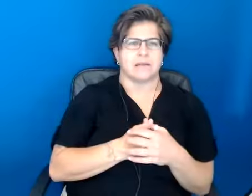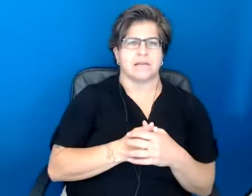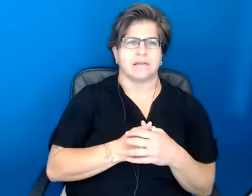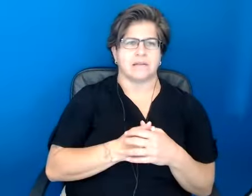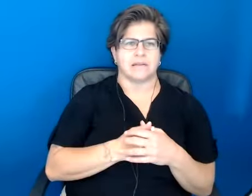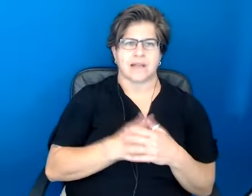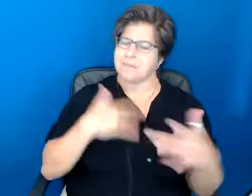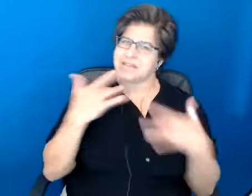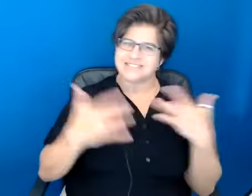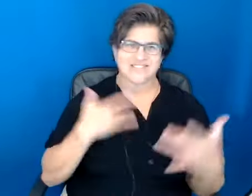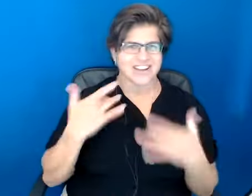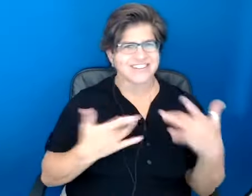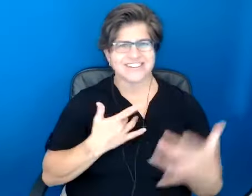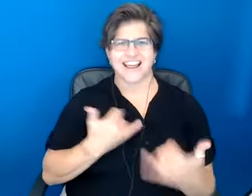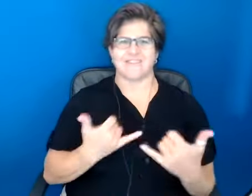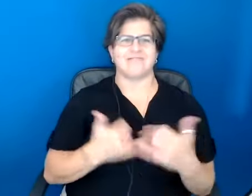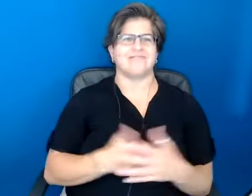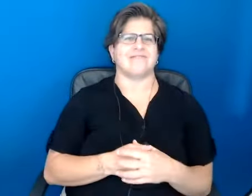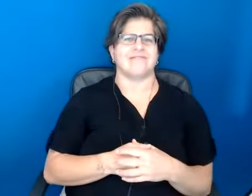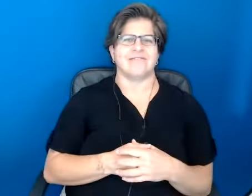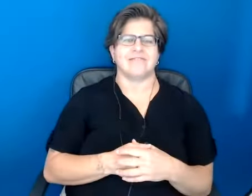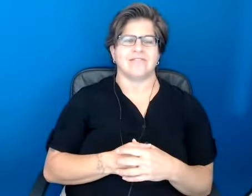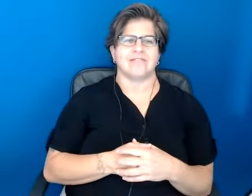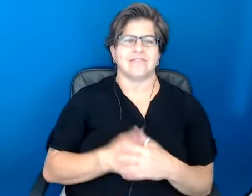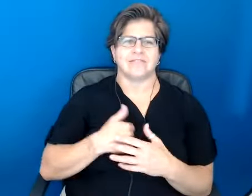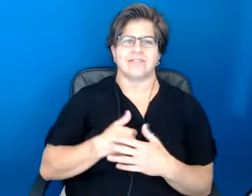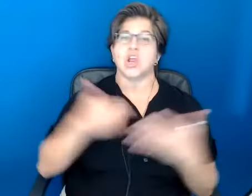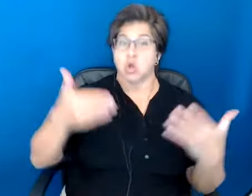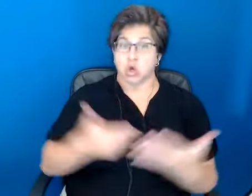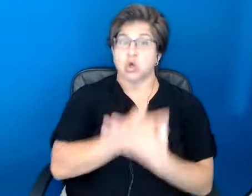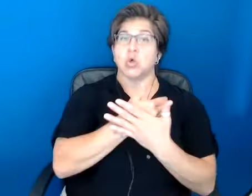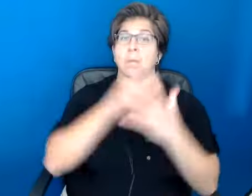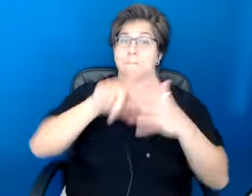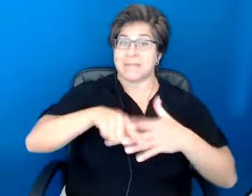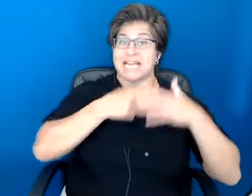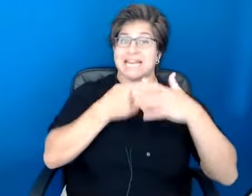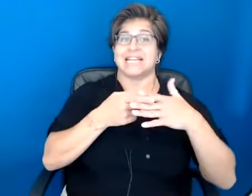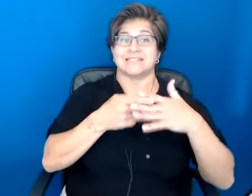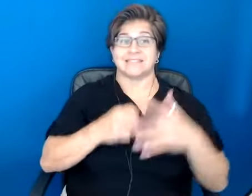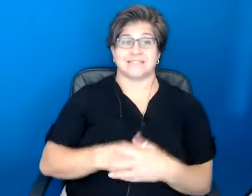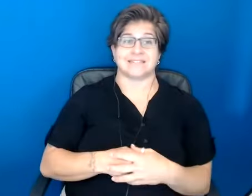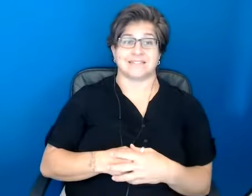everybody. I'm Pat from Bonnie, Scotland. Privileged to be here and quite